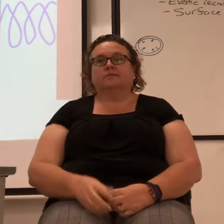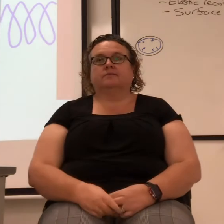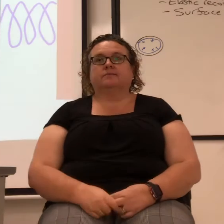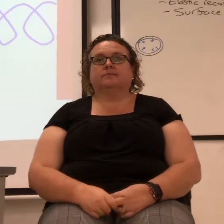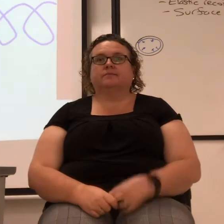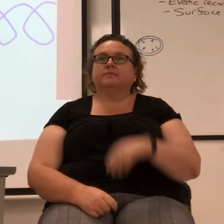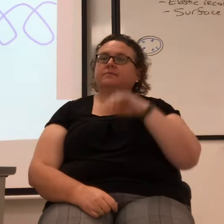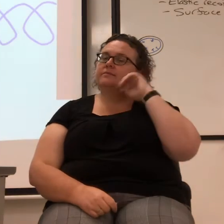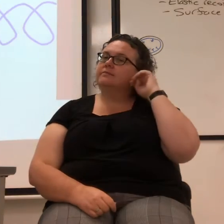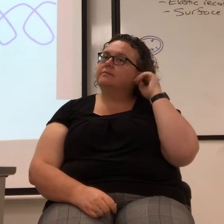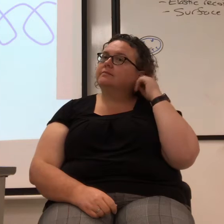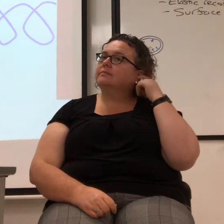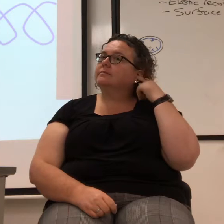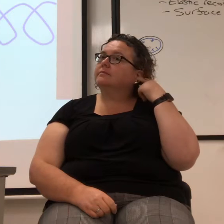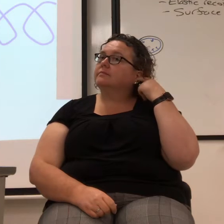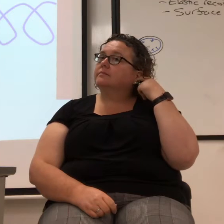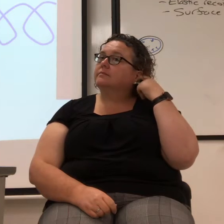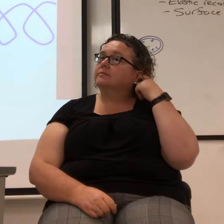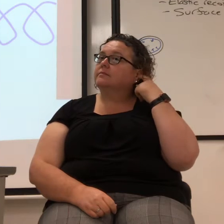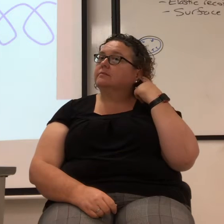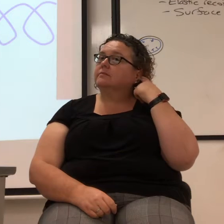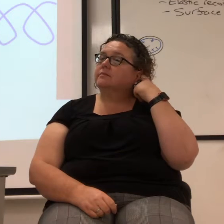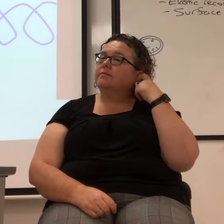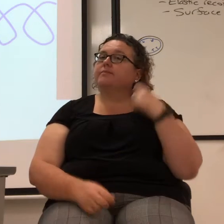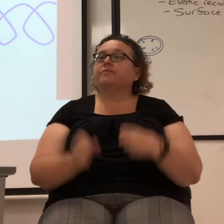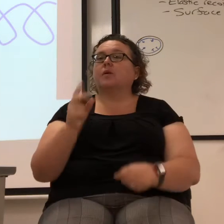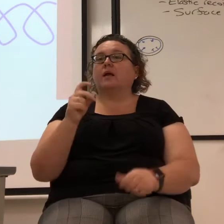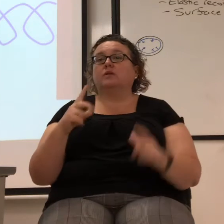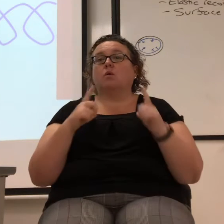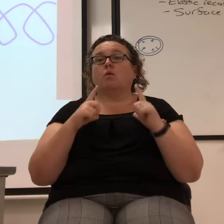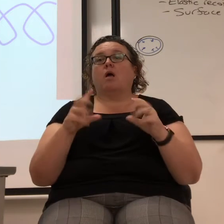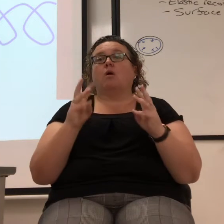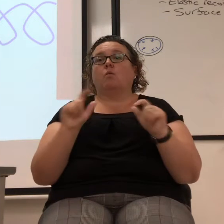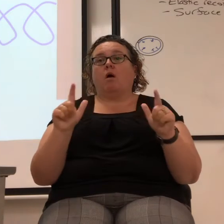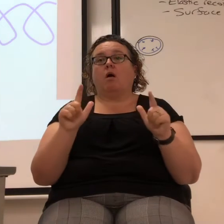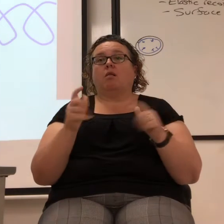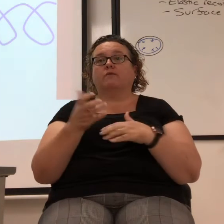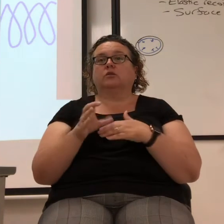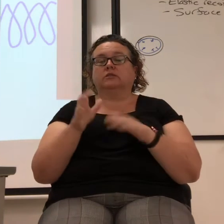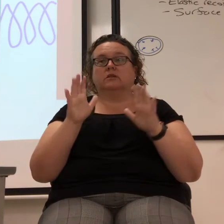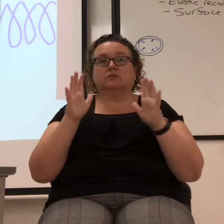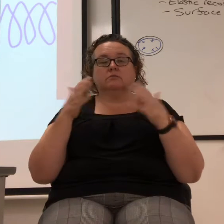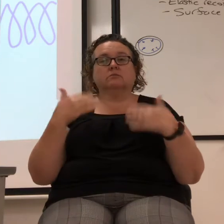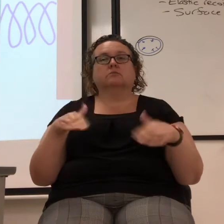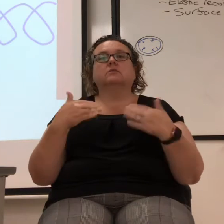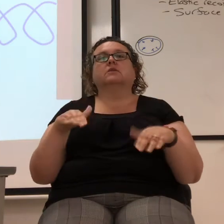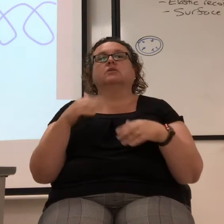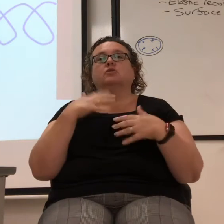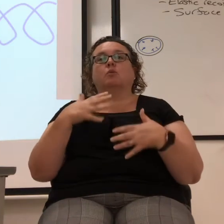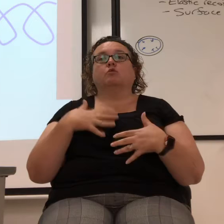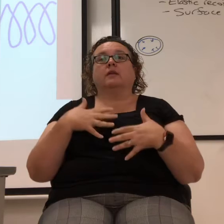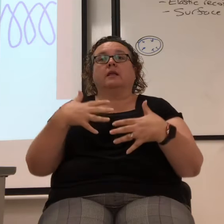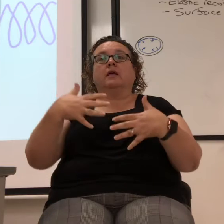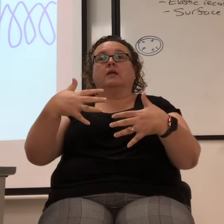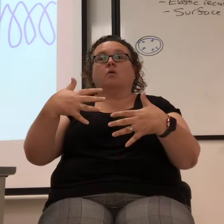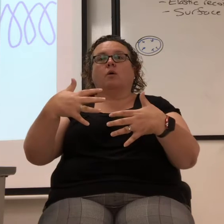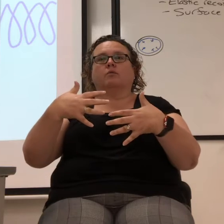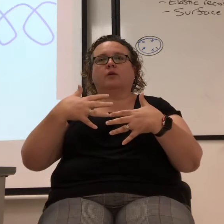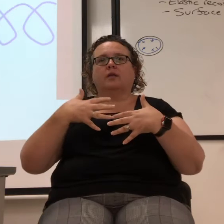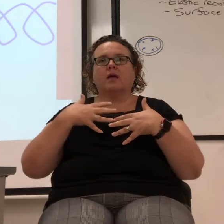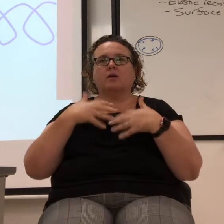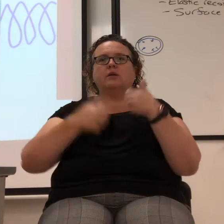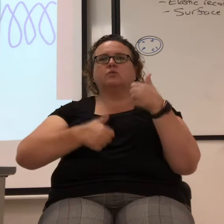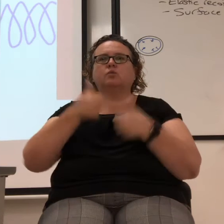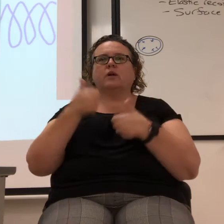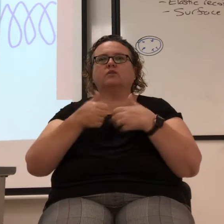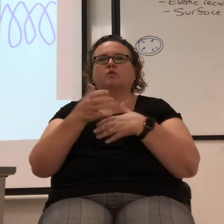Okay. So then, lung wall forces are great, it pulls it the other way. So breathing in or breathing out is simply which